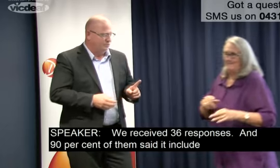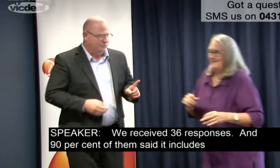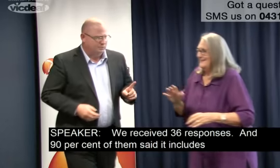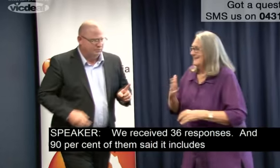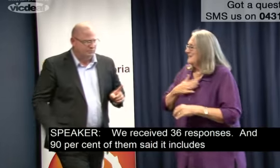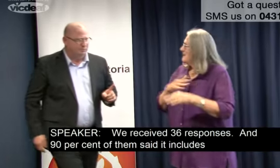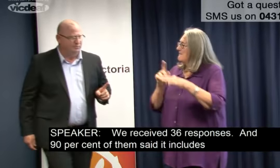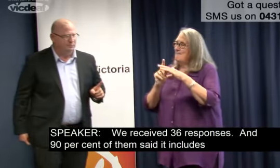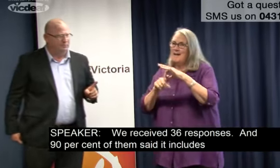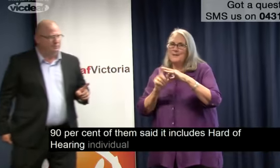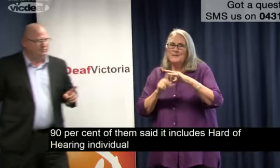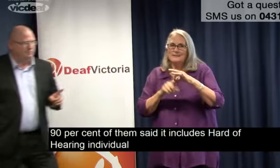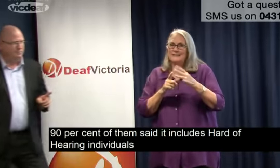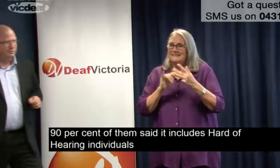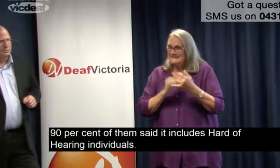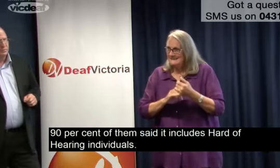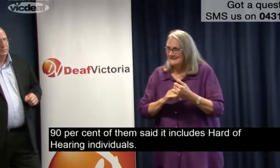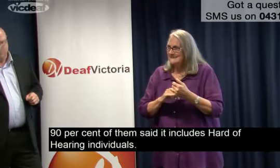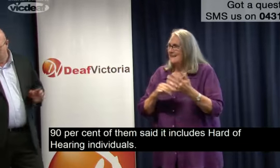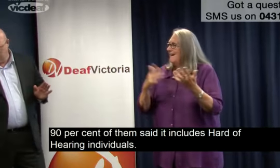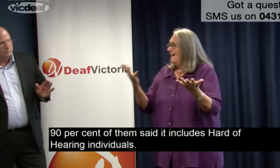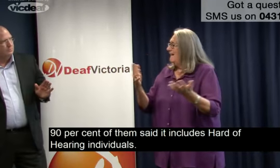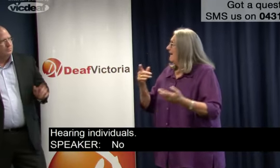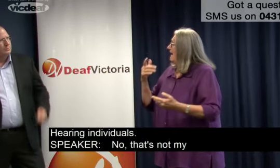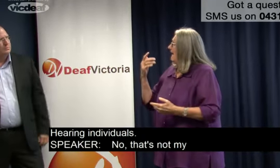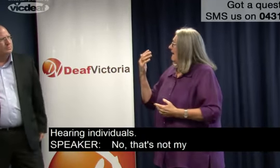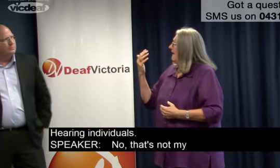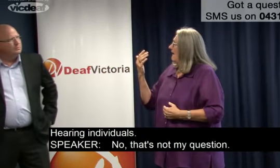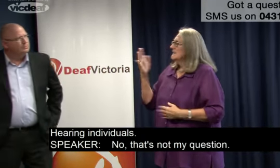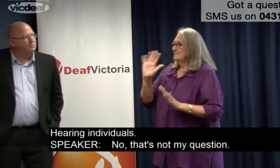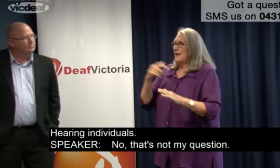No, that's not my question. My question is,